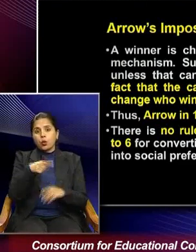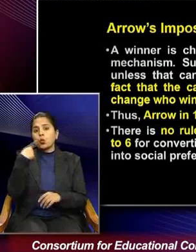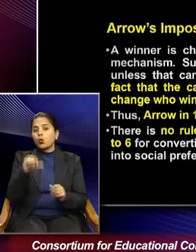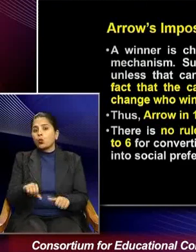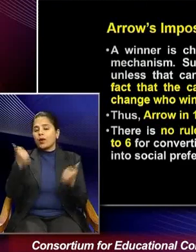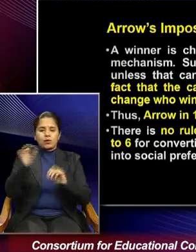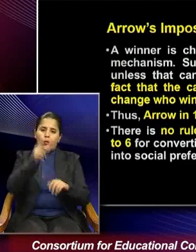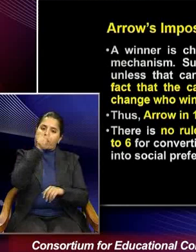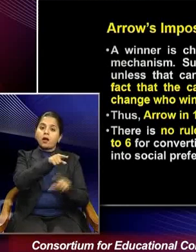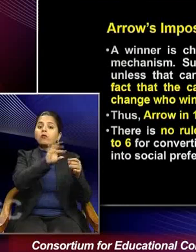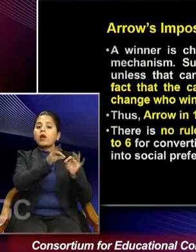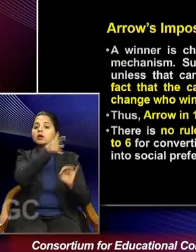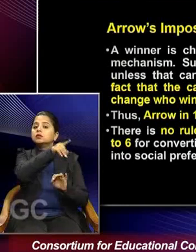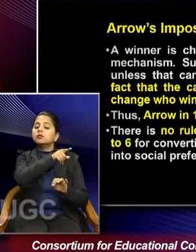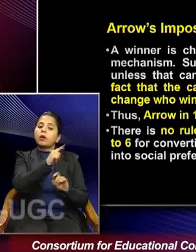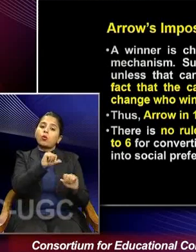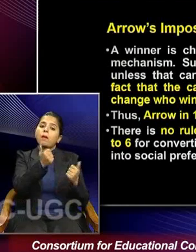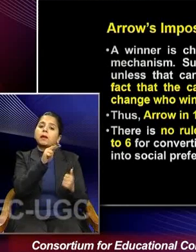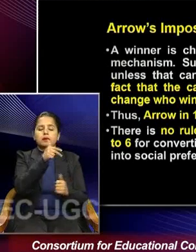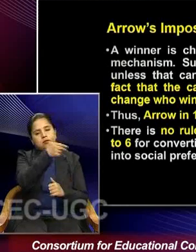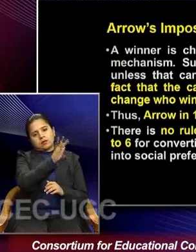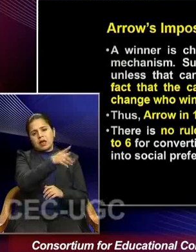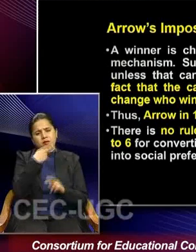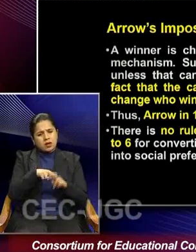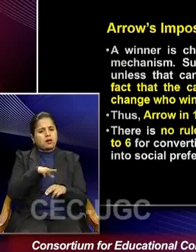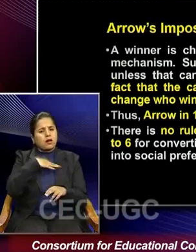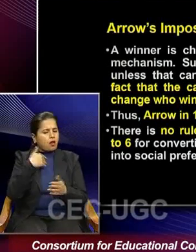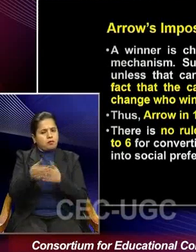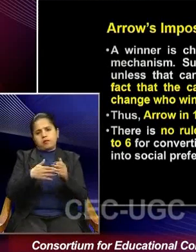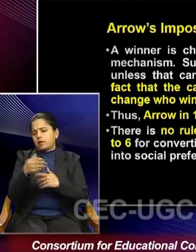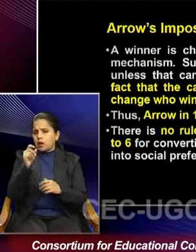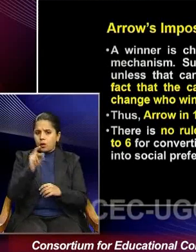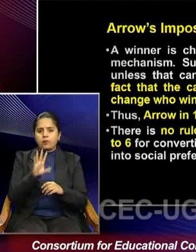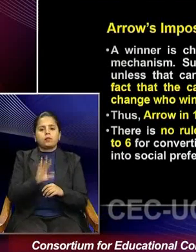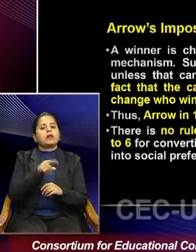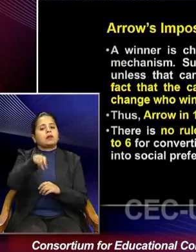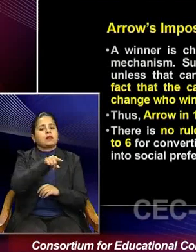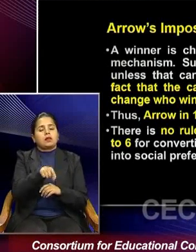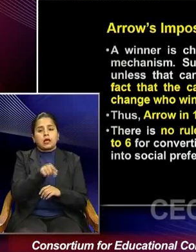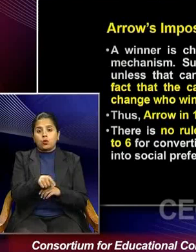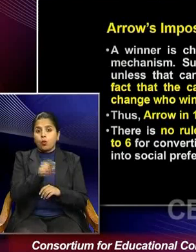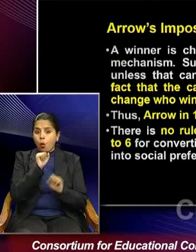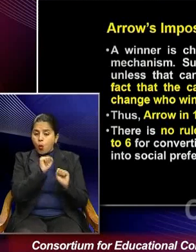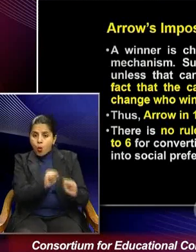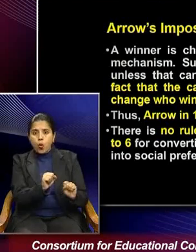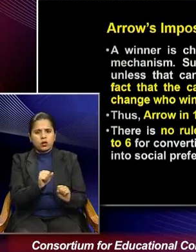wins. This is what is the robustness of this particular